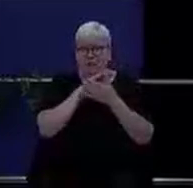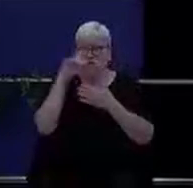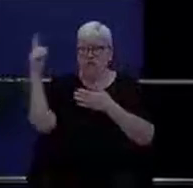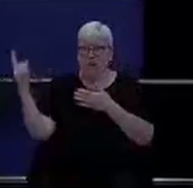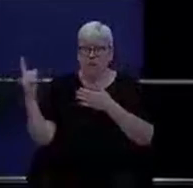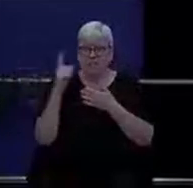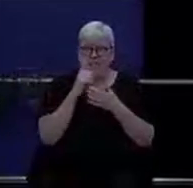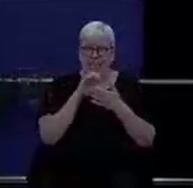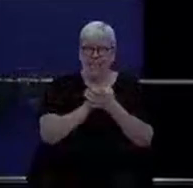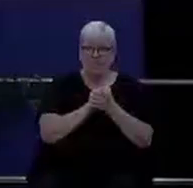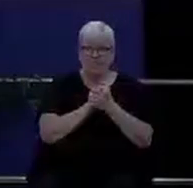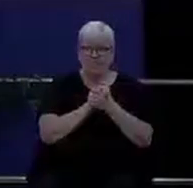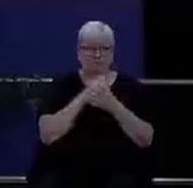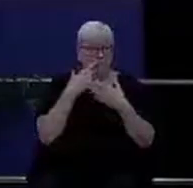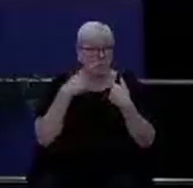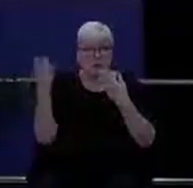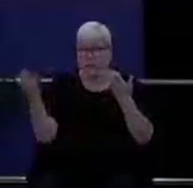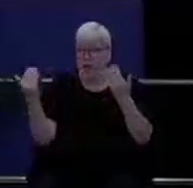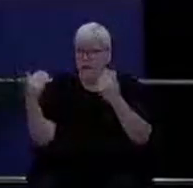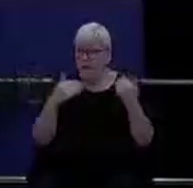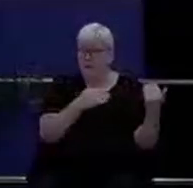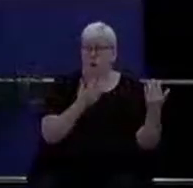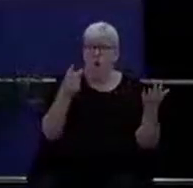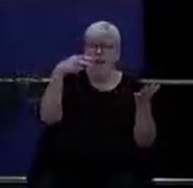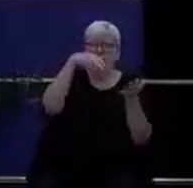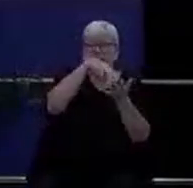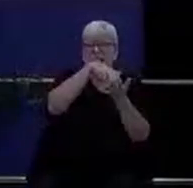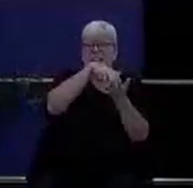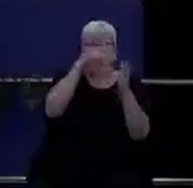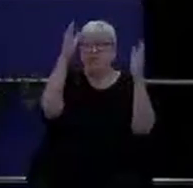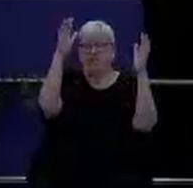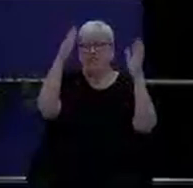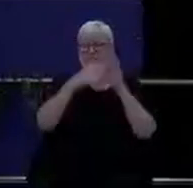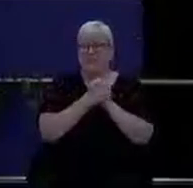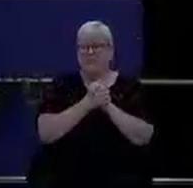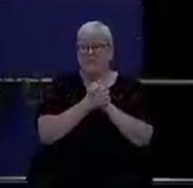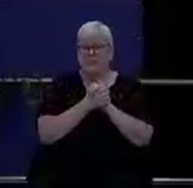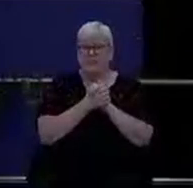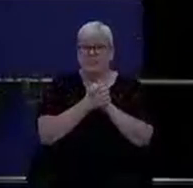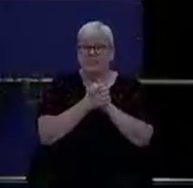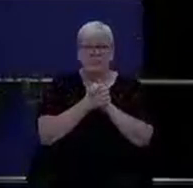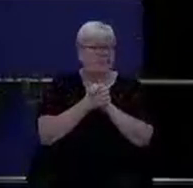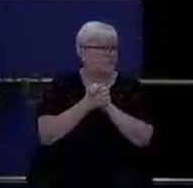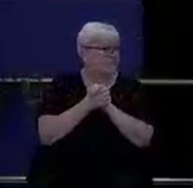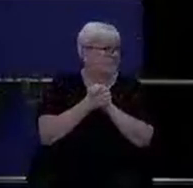stage. Do you want to get on the stage, or do you just want to stand up and have loads and loads of claps?